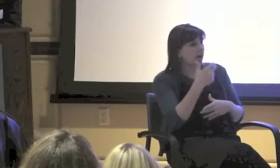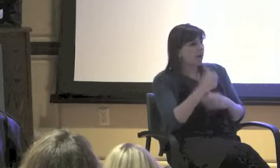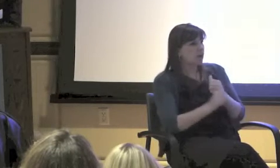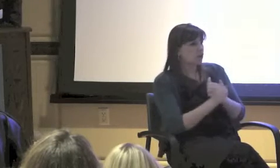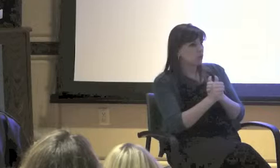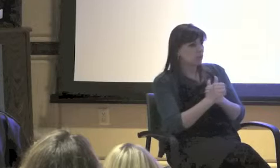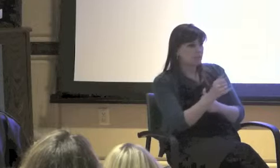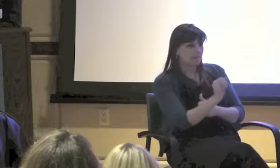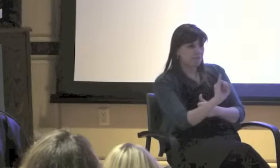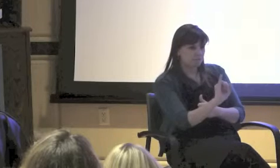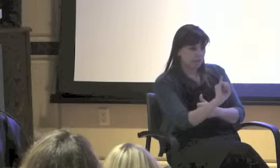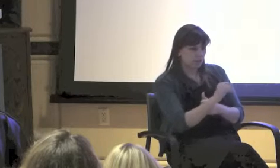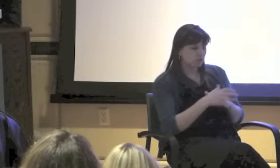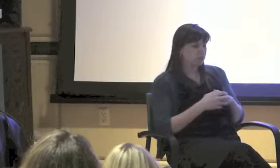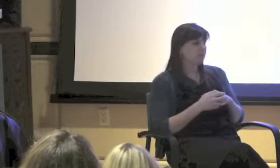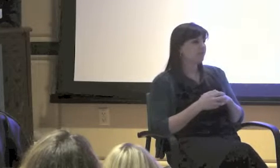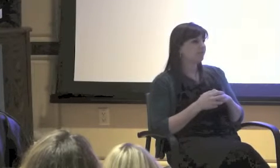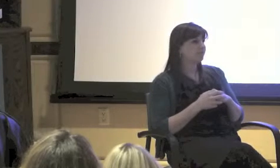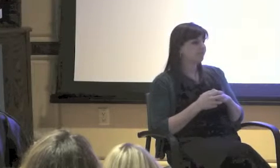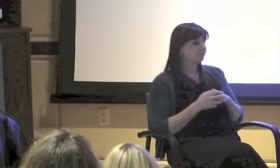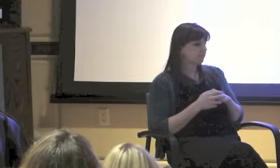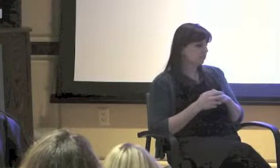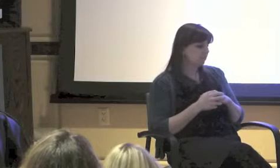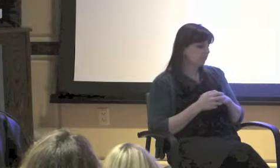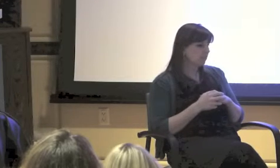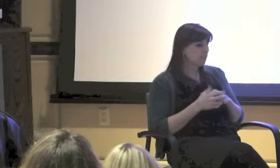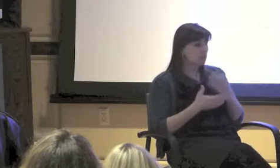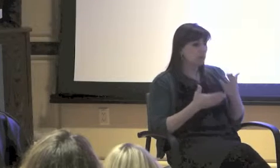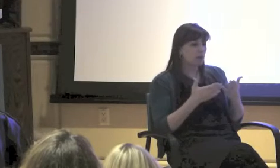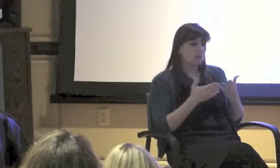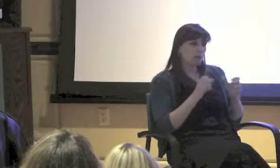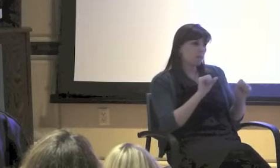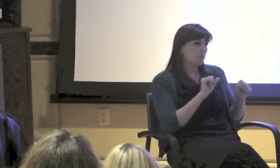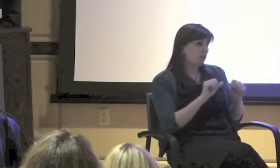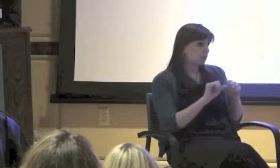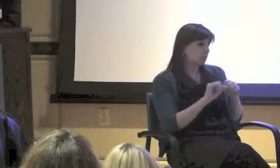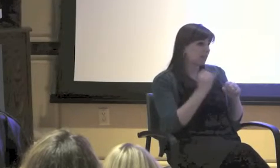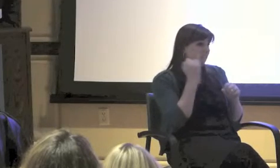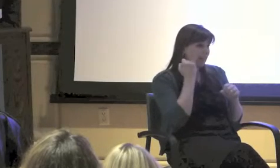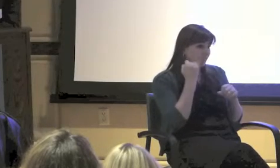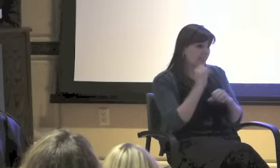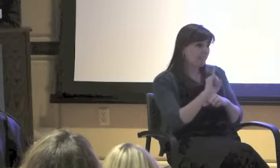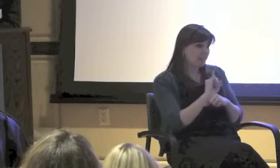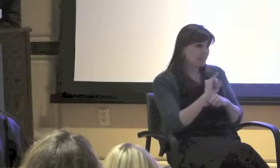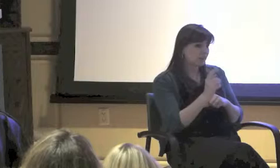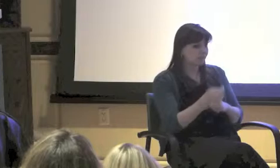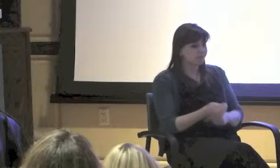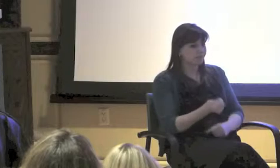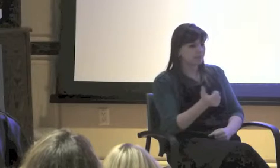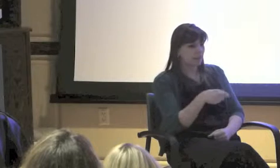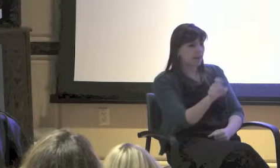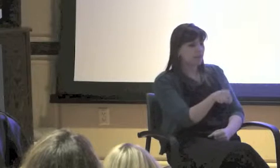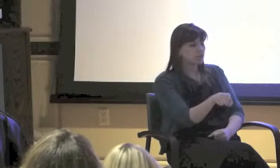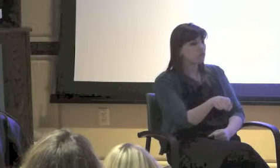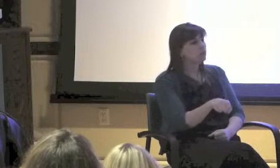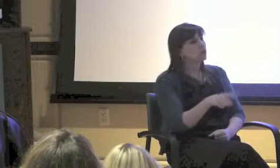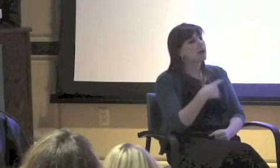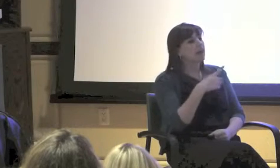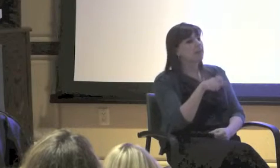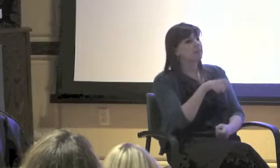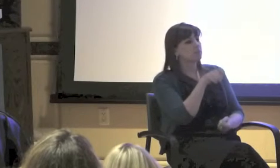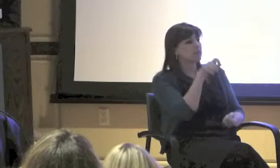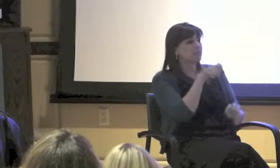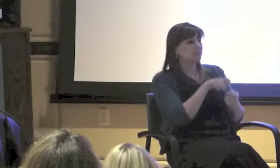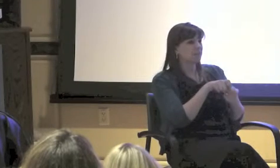risk of infection. And if they become infected, they need to be removed. And you also have to have a certain amount